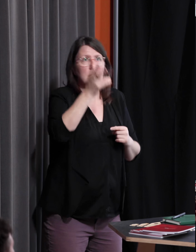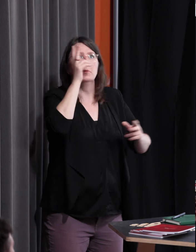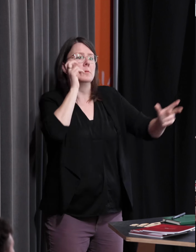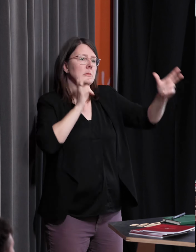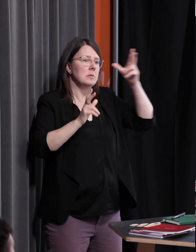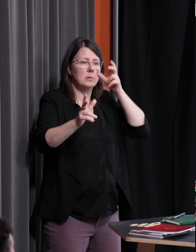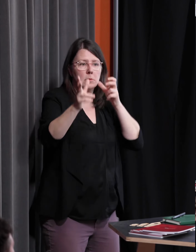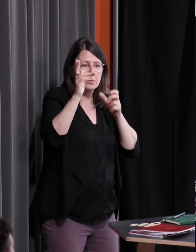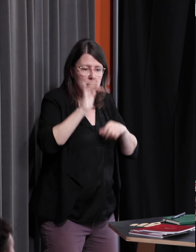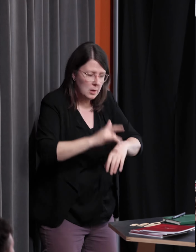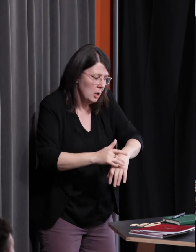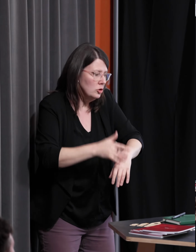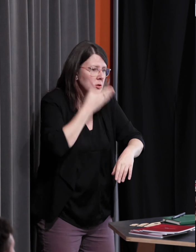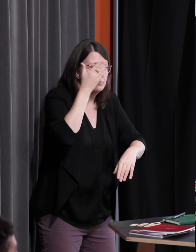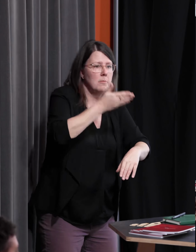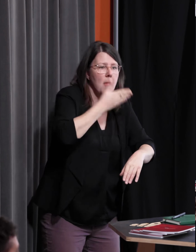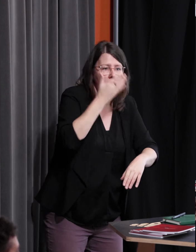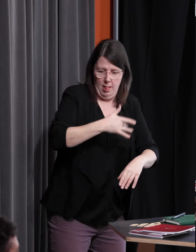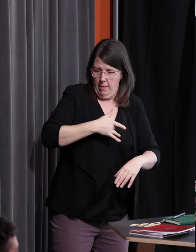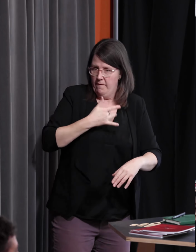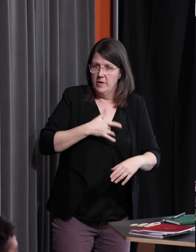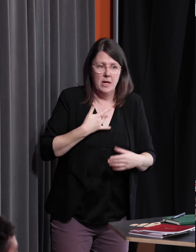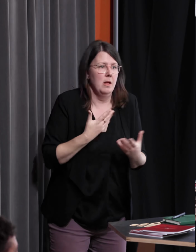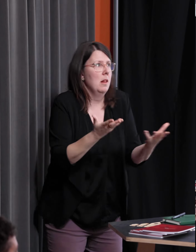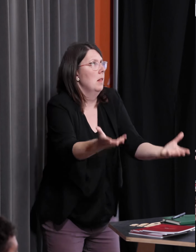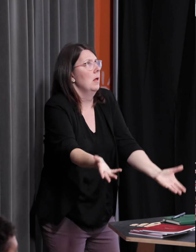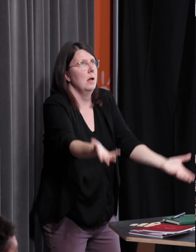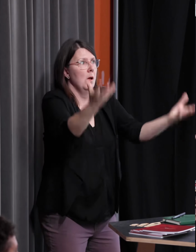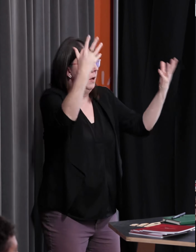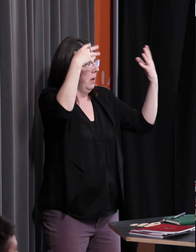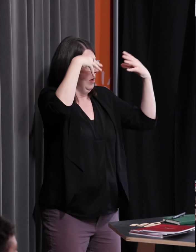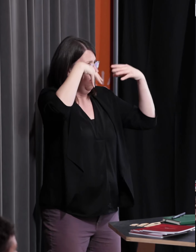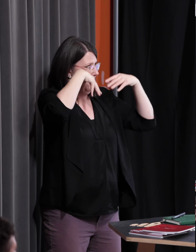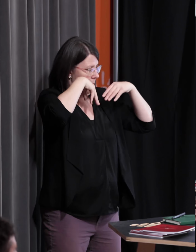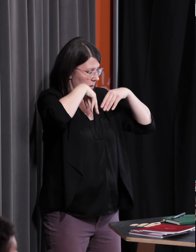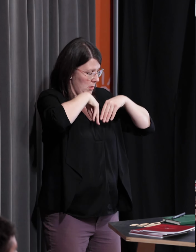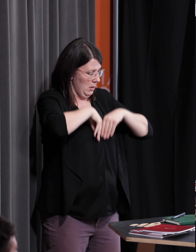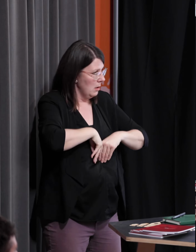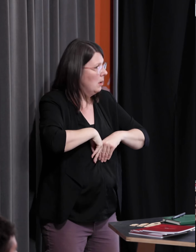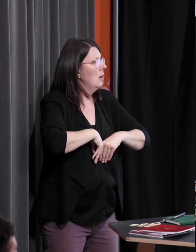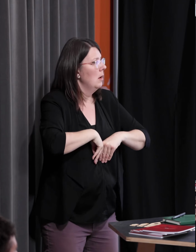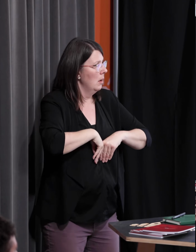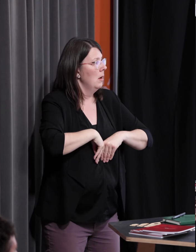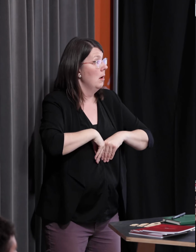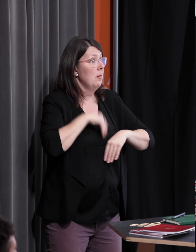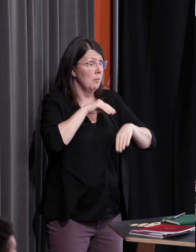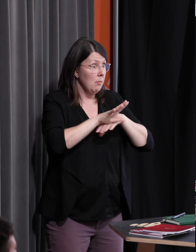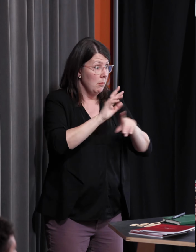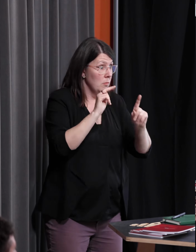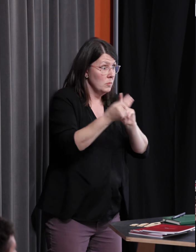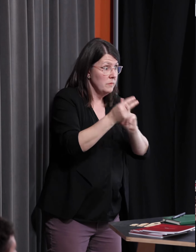see, what we touch, what we smell, what we feel. And that all of these gives us different perspectives. We can be in the same